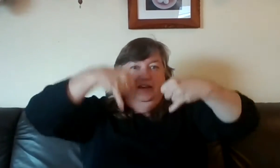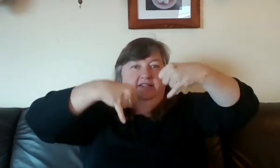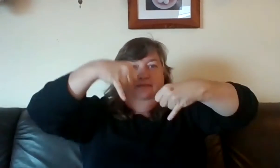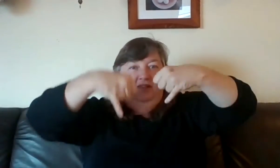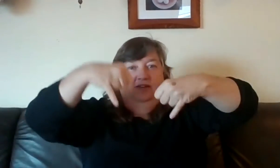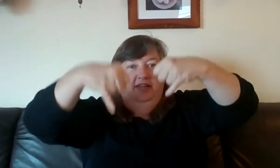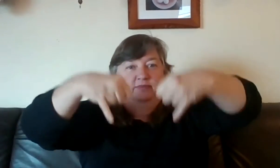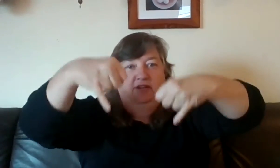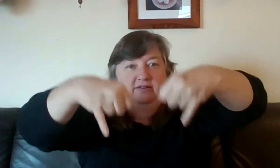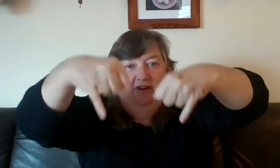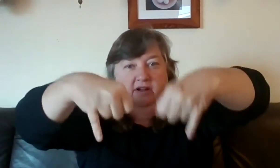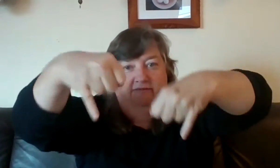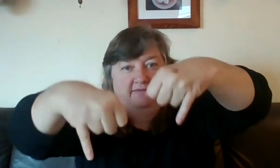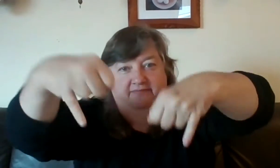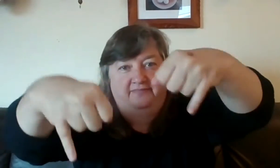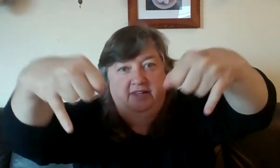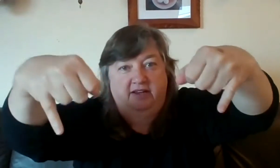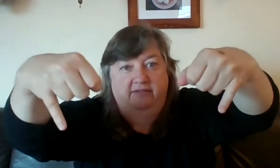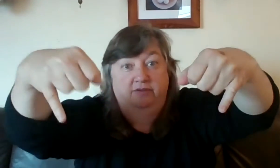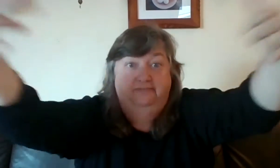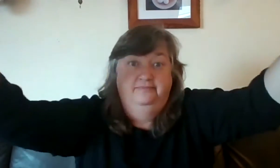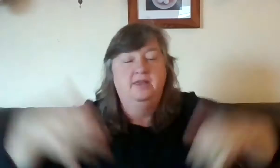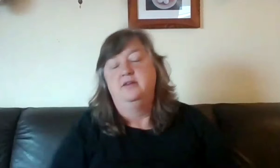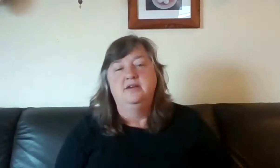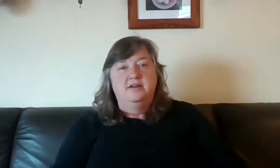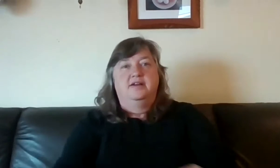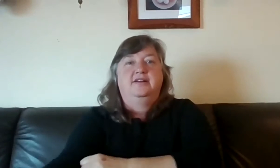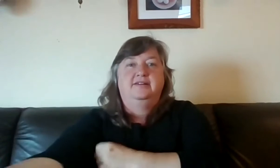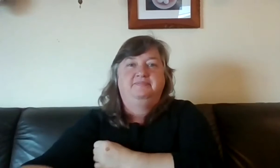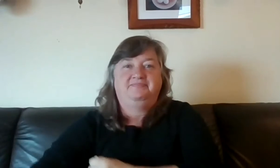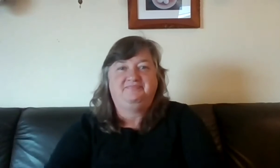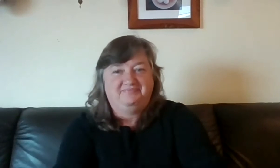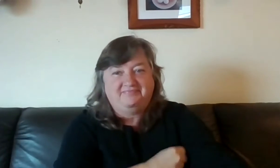not something you'll catch me doing very often, like never. So